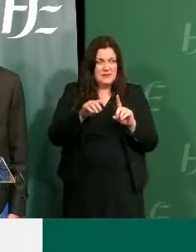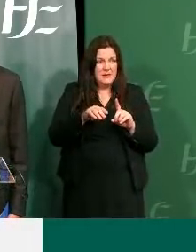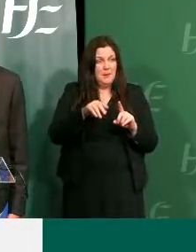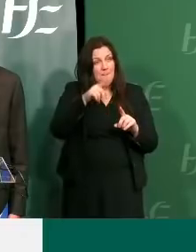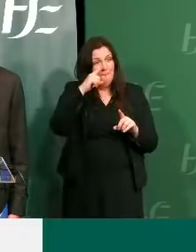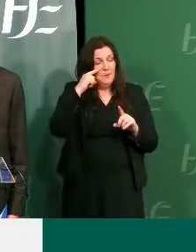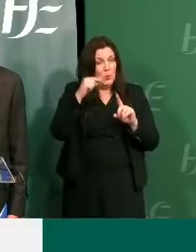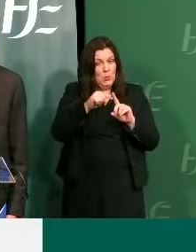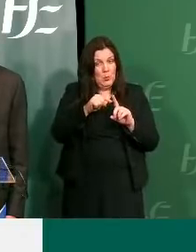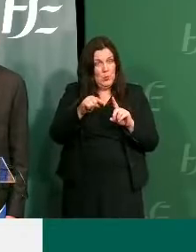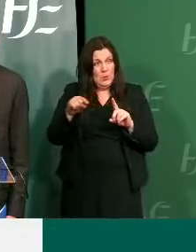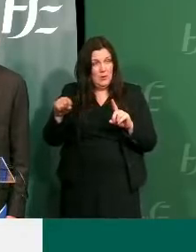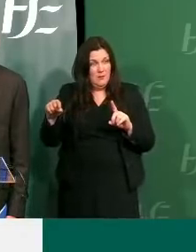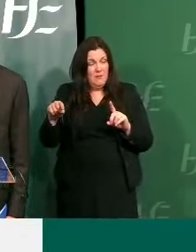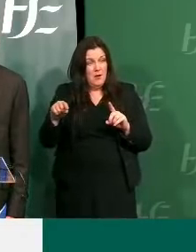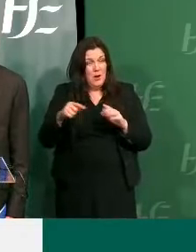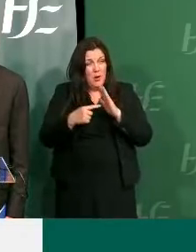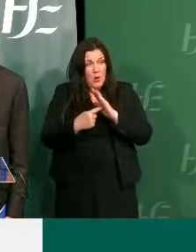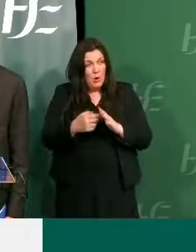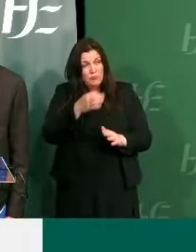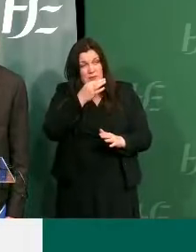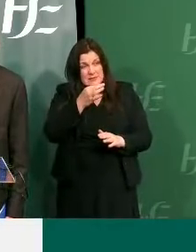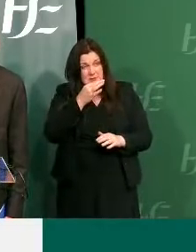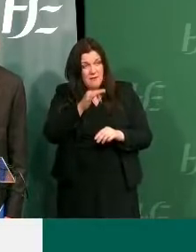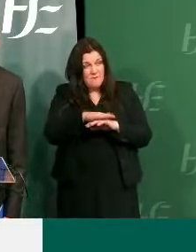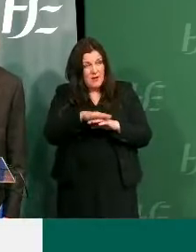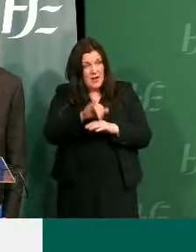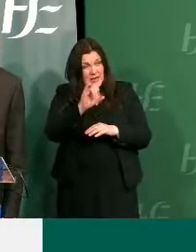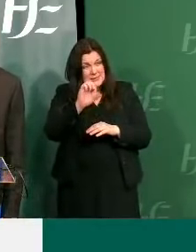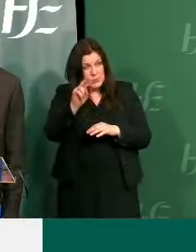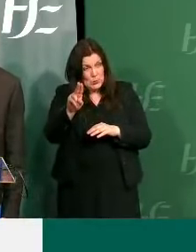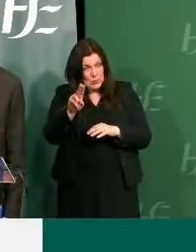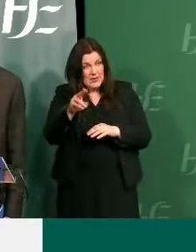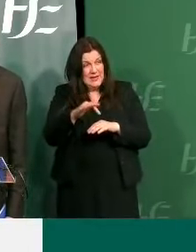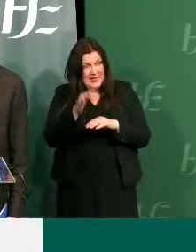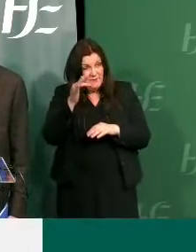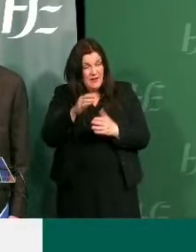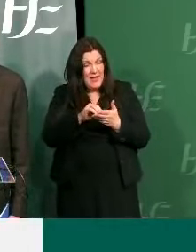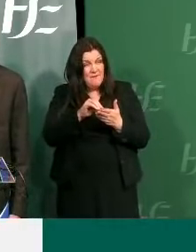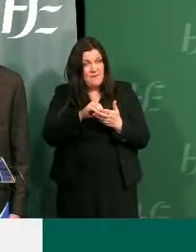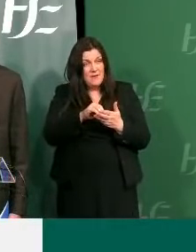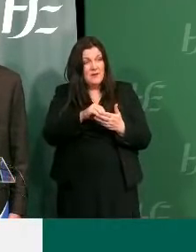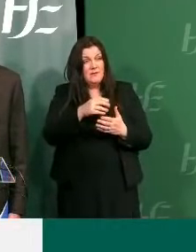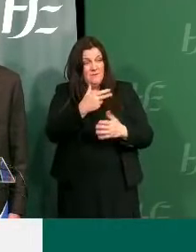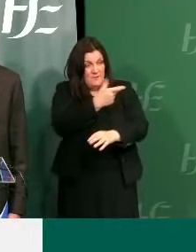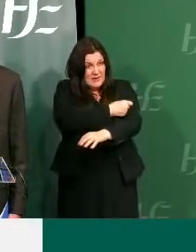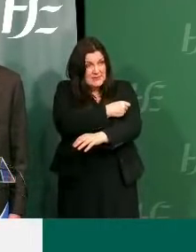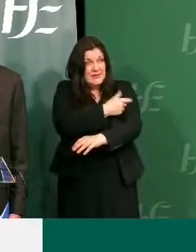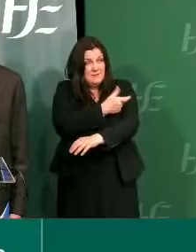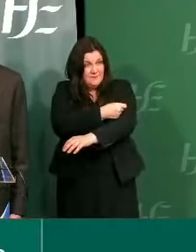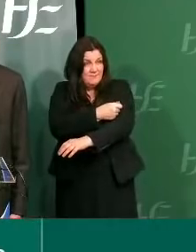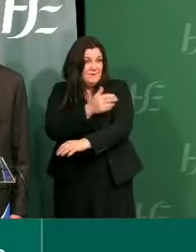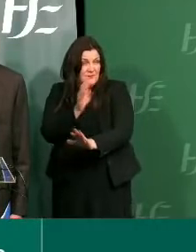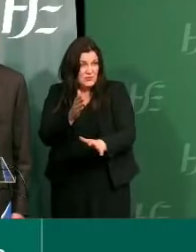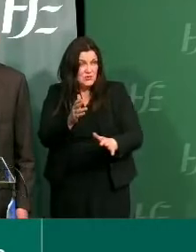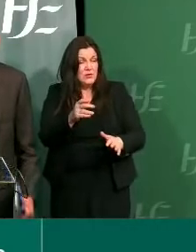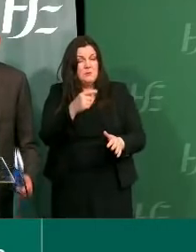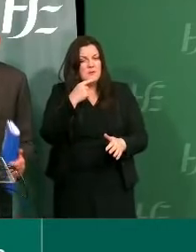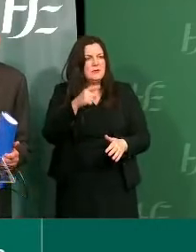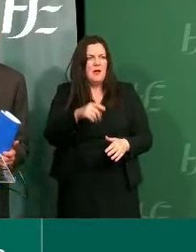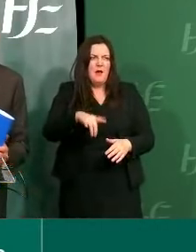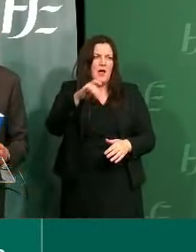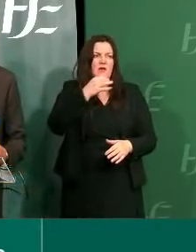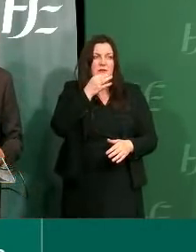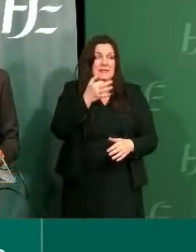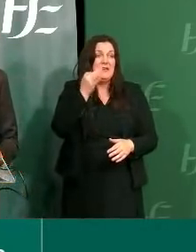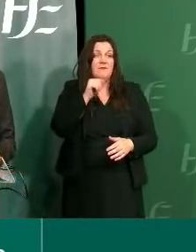bottom, the very low risk of ICU admission for those who are fully vaccinated versus the very high risk in the yellow line for those who are unvaccinated.